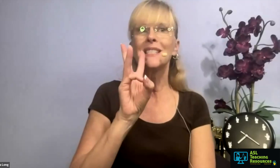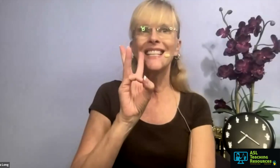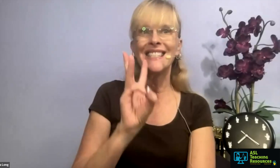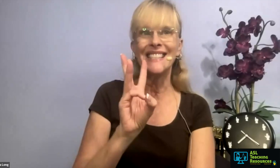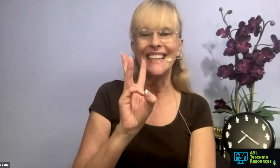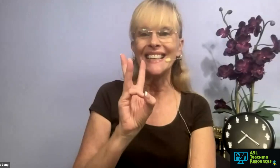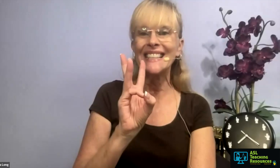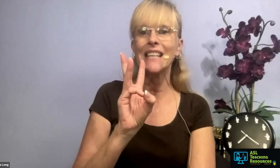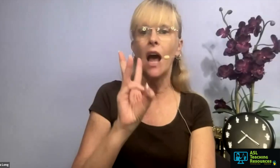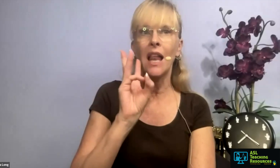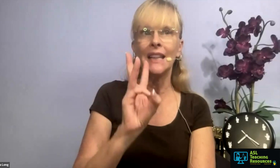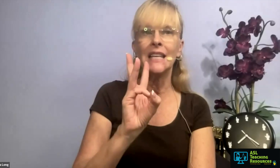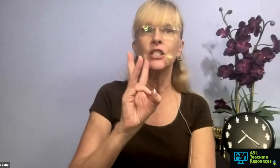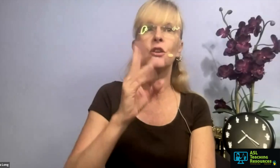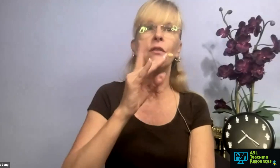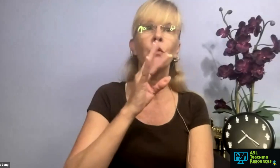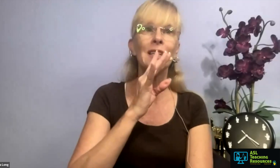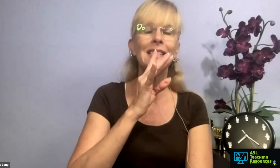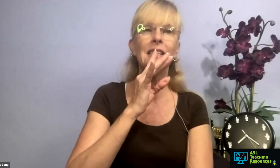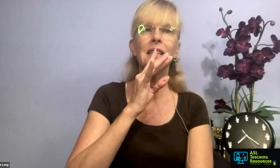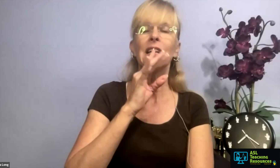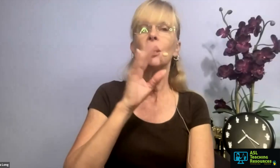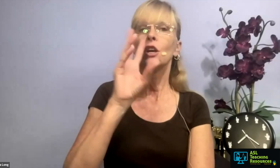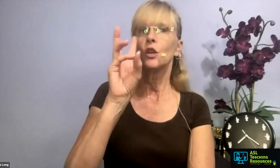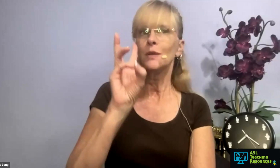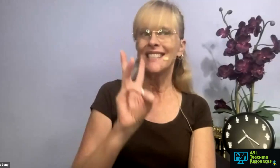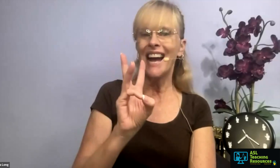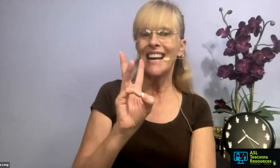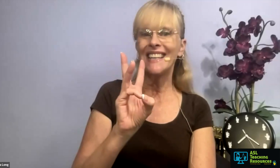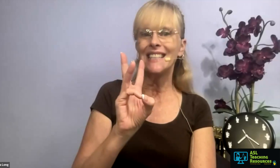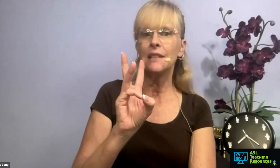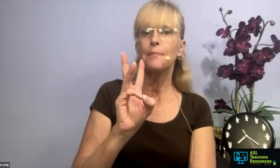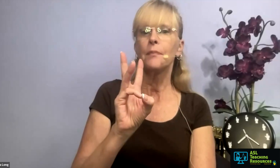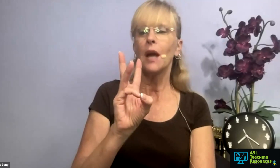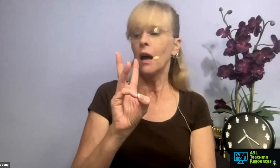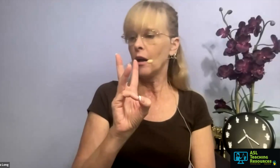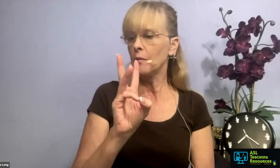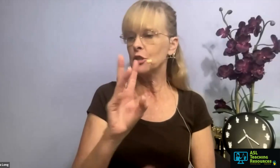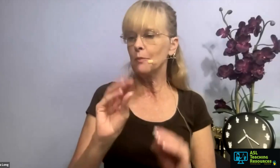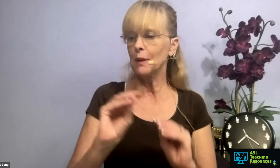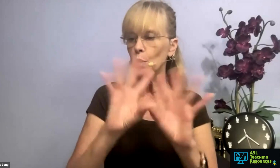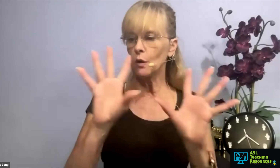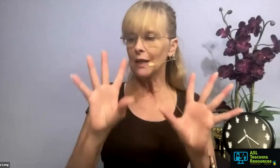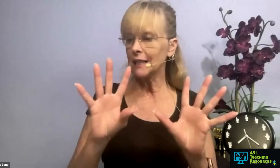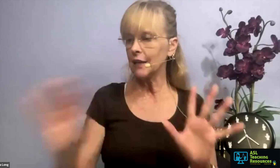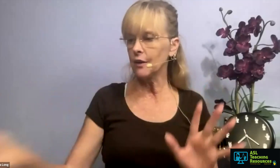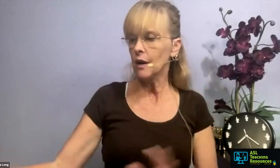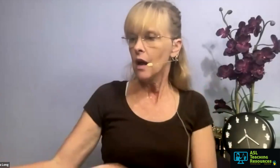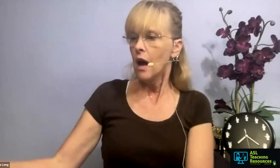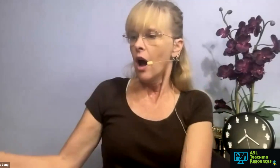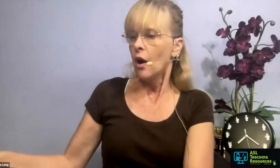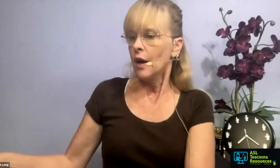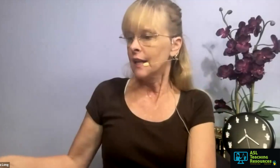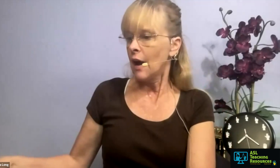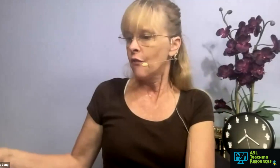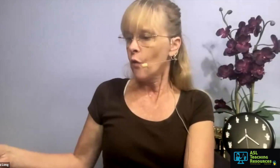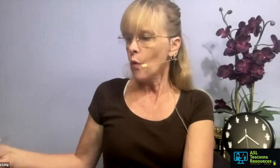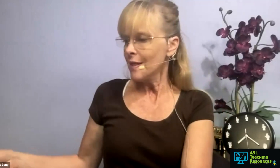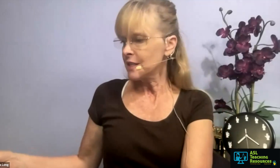say 6 like this. You voice it, you sign it. To be real clear. All right, for this